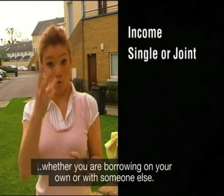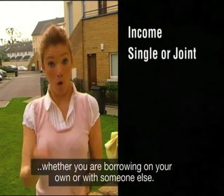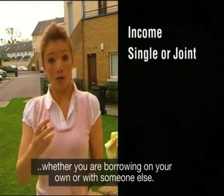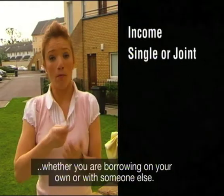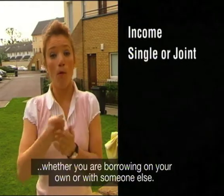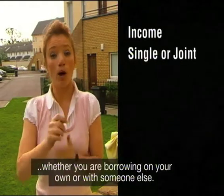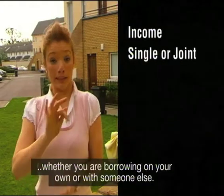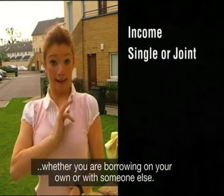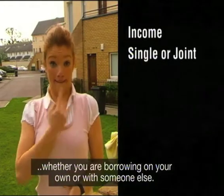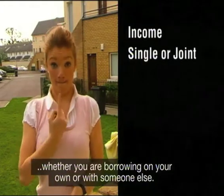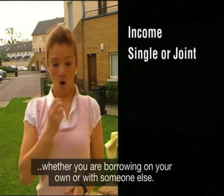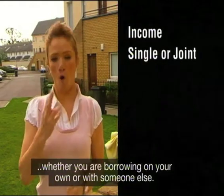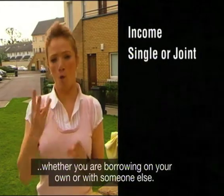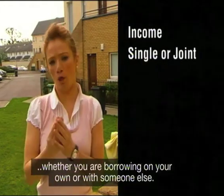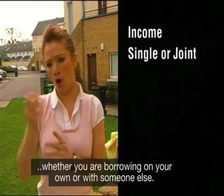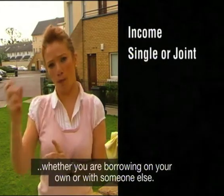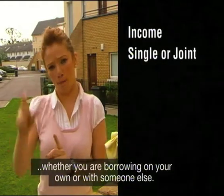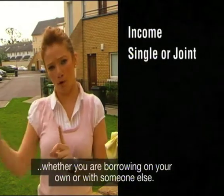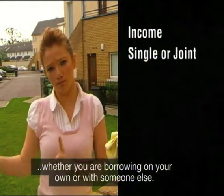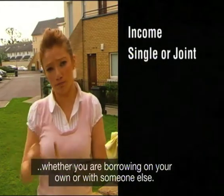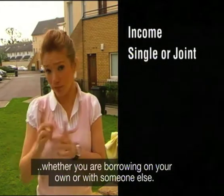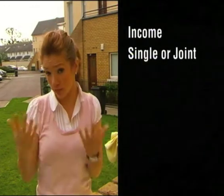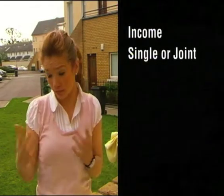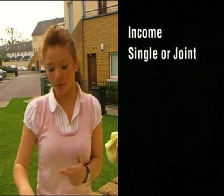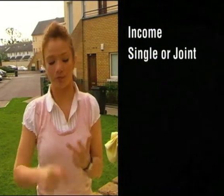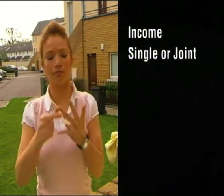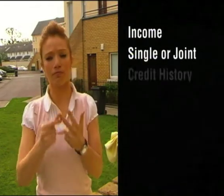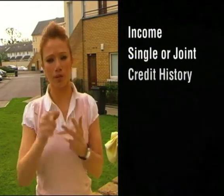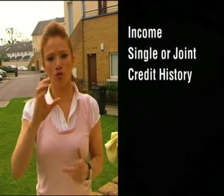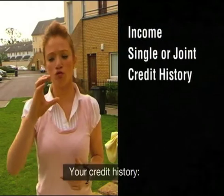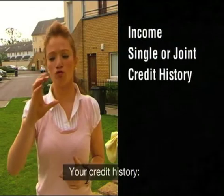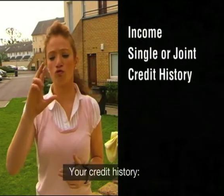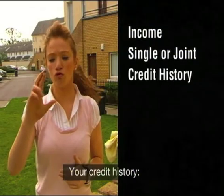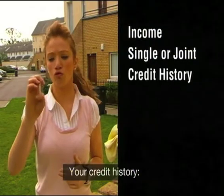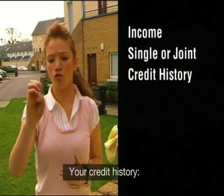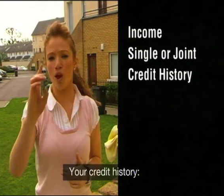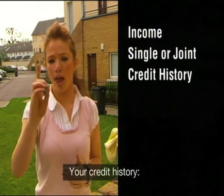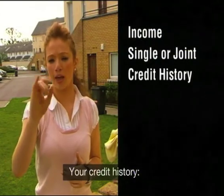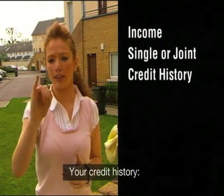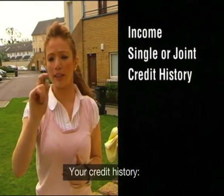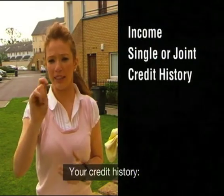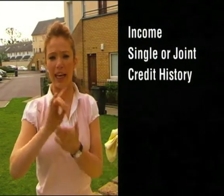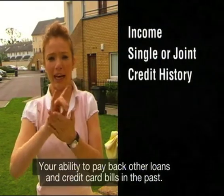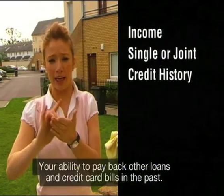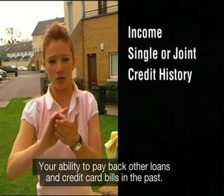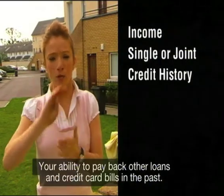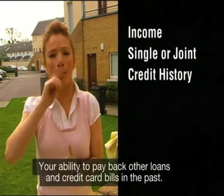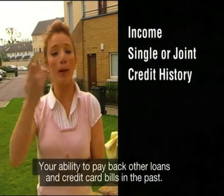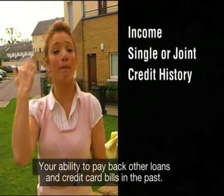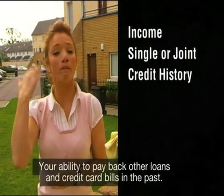whether you are borrowing on your own or with someone else, your credit history, your ability to pay back